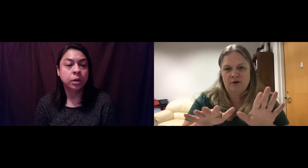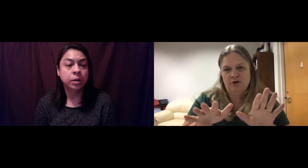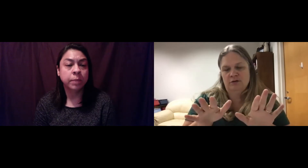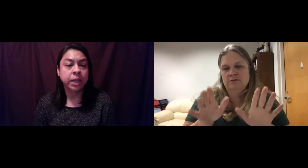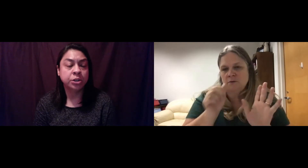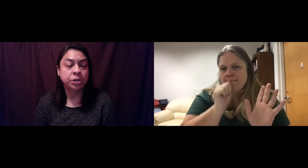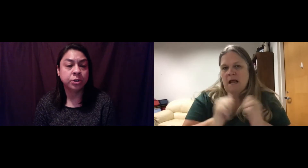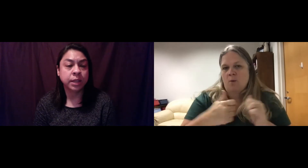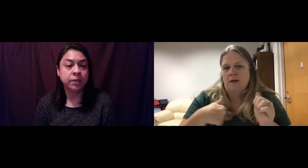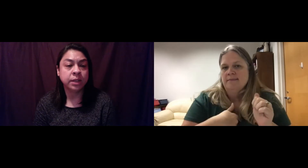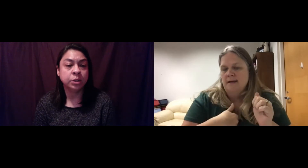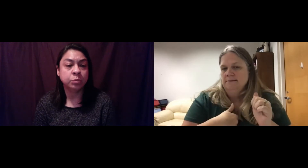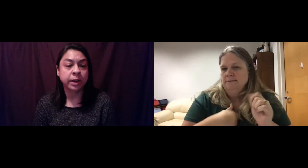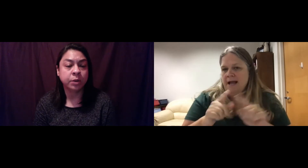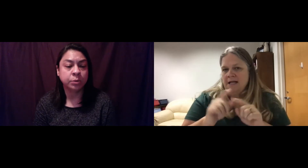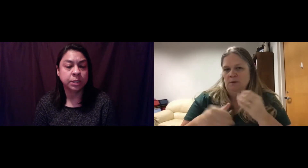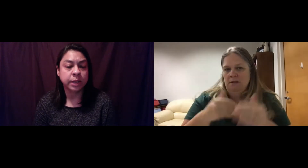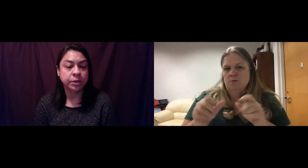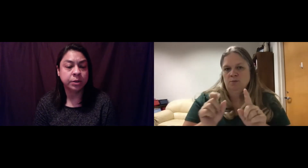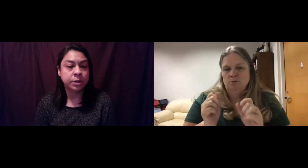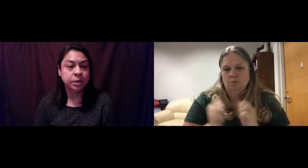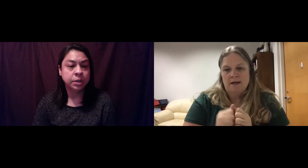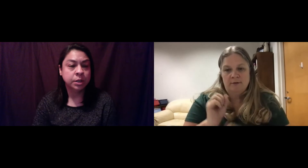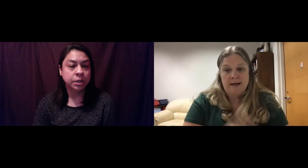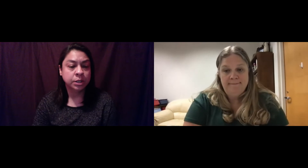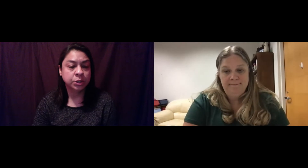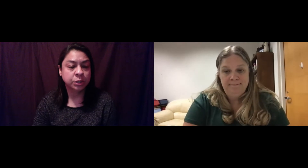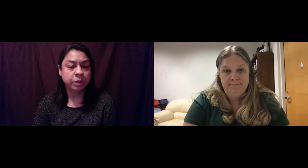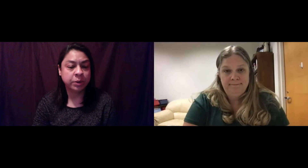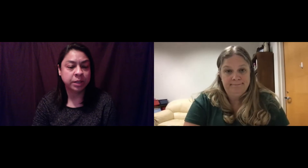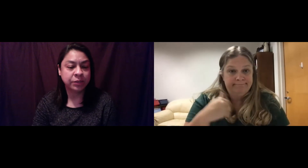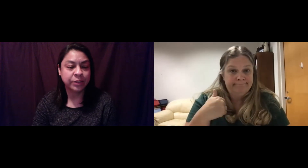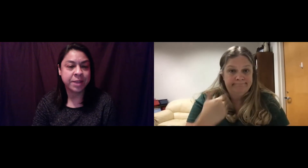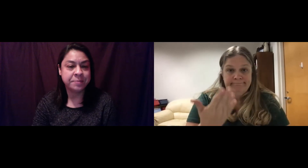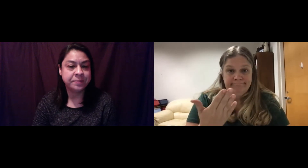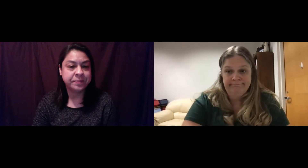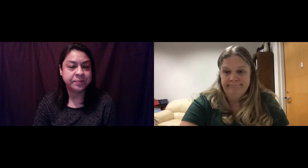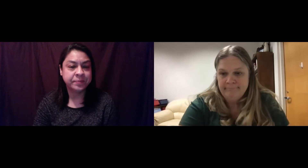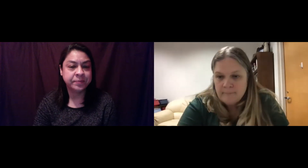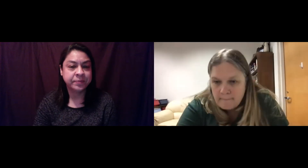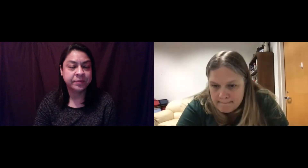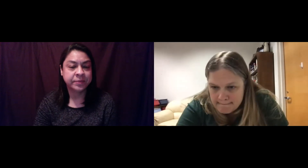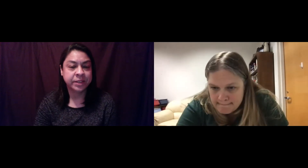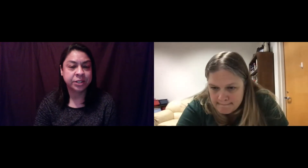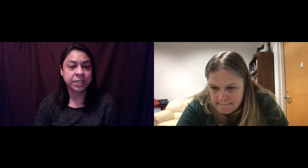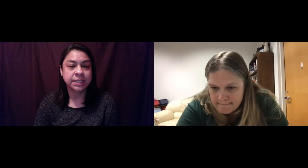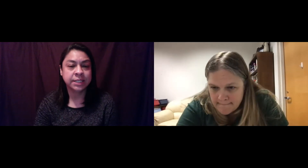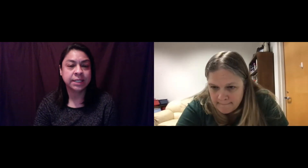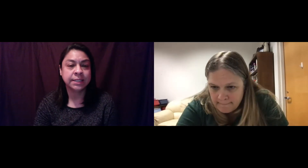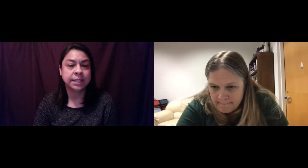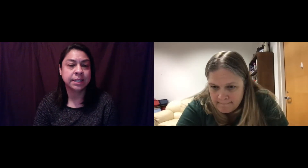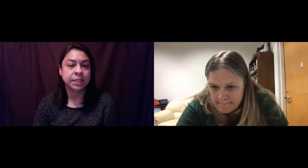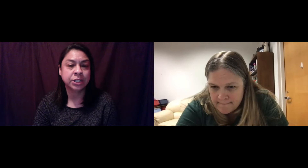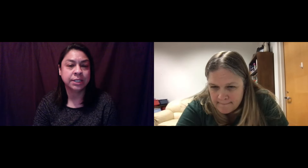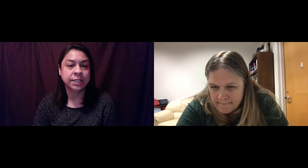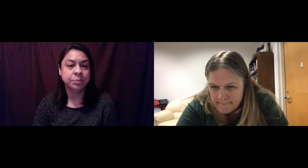will making sure that they get those breakout rooms together. So just bear with us for that. There she is. It